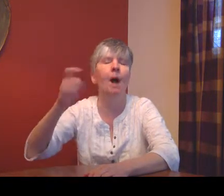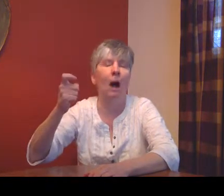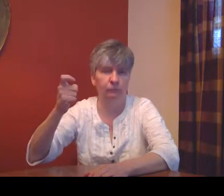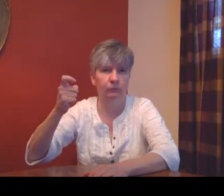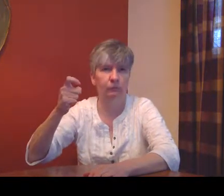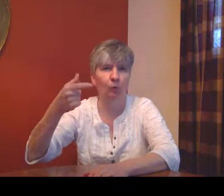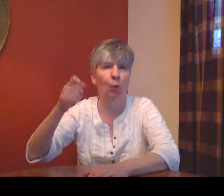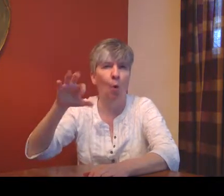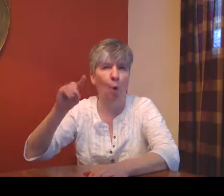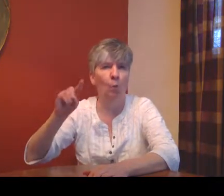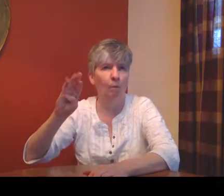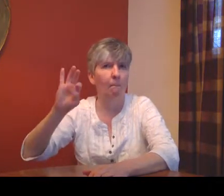I could see a box,